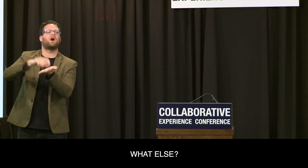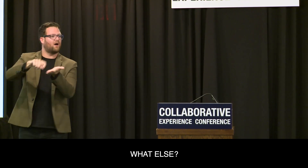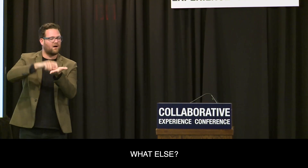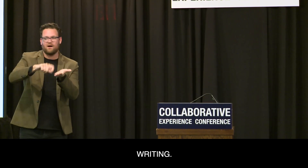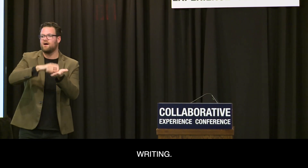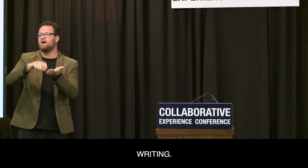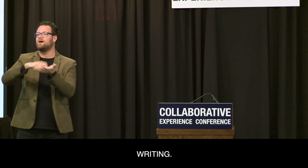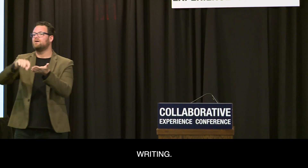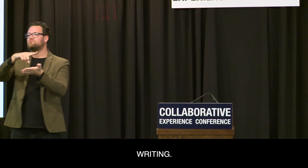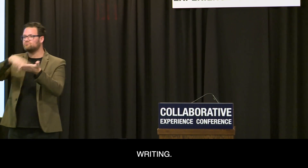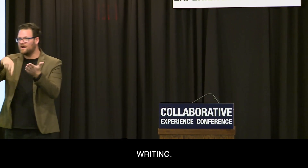Writing,